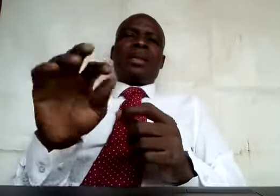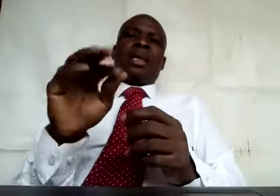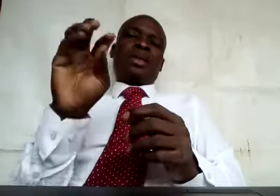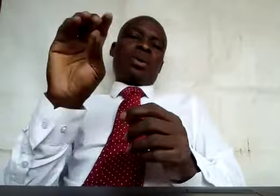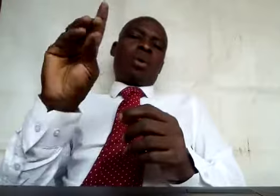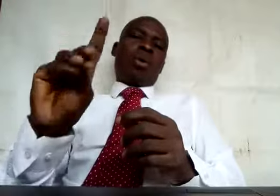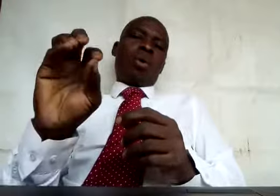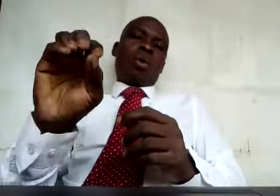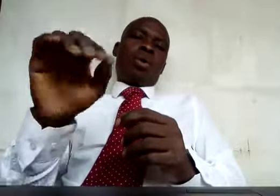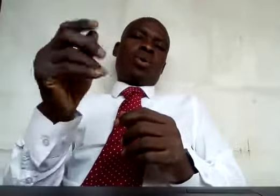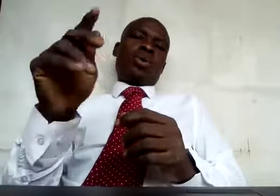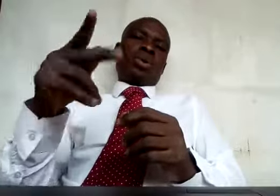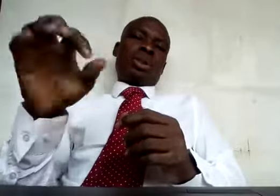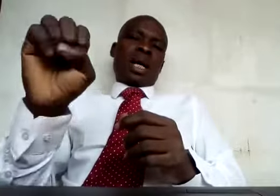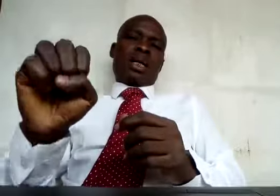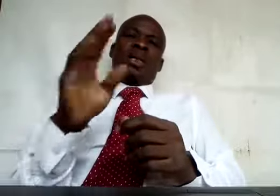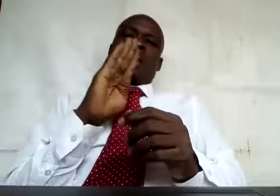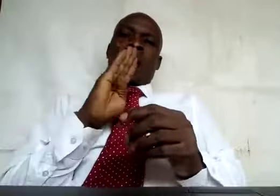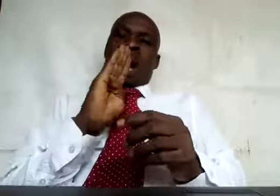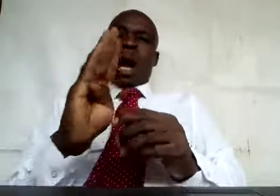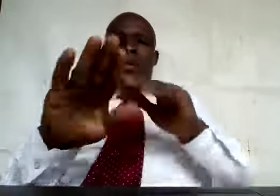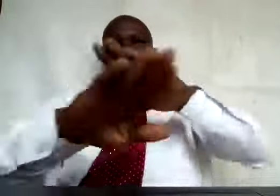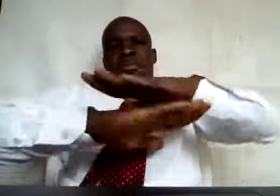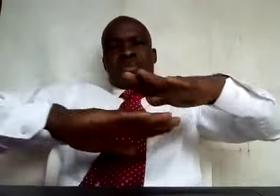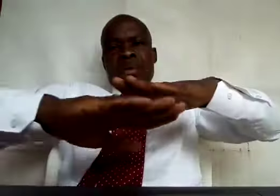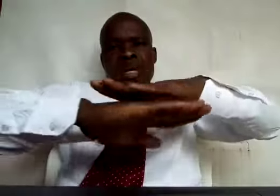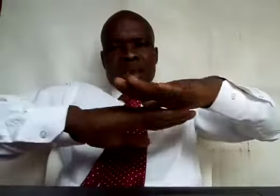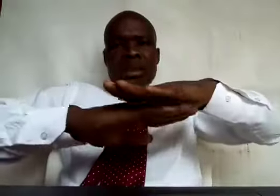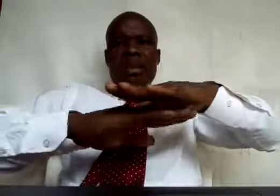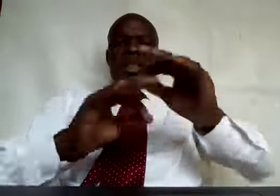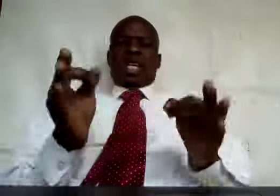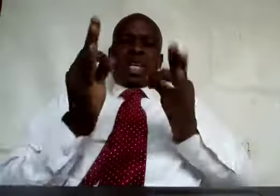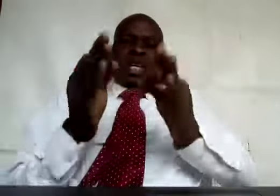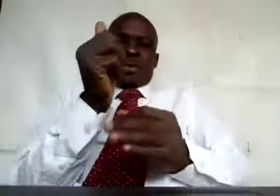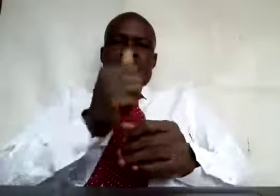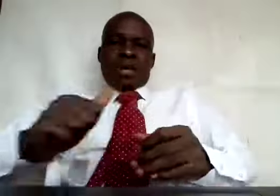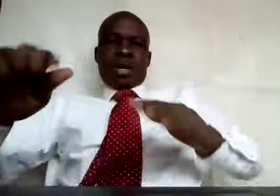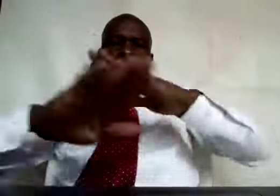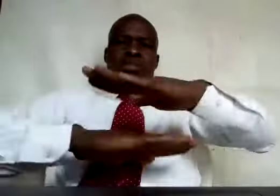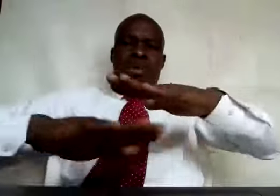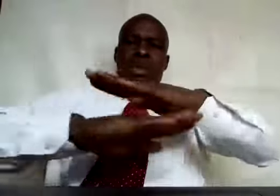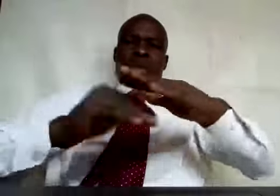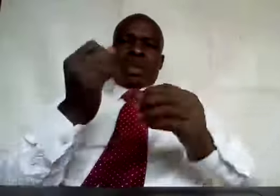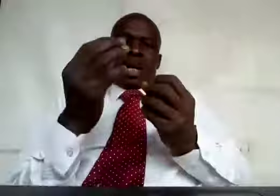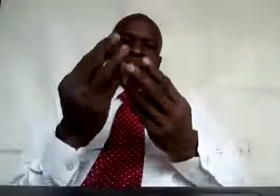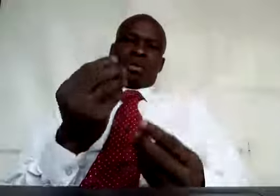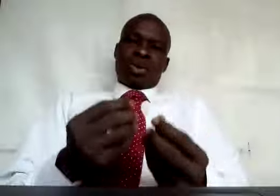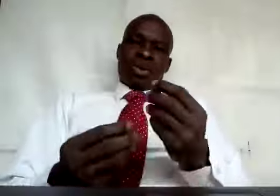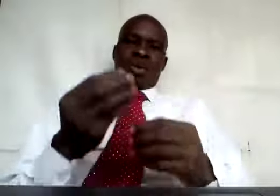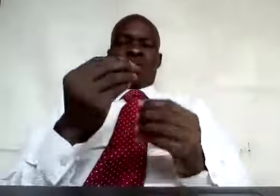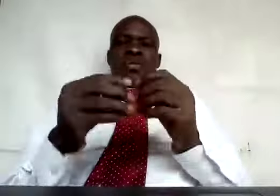are bases. If a base dissolves in water, it forms alkali.